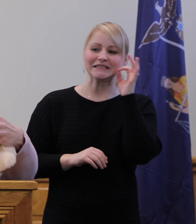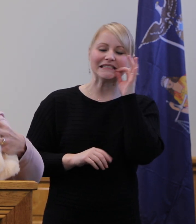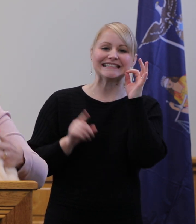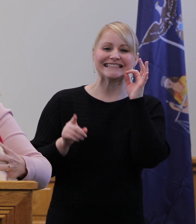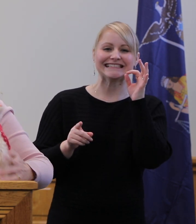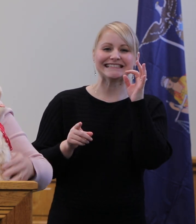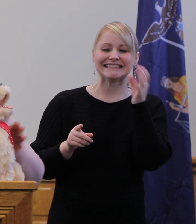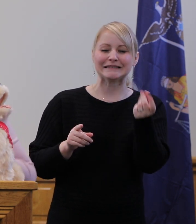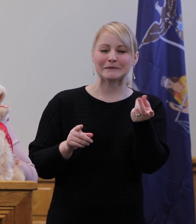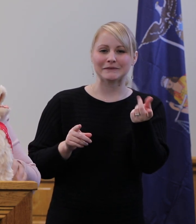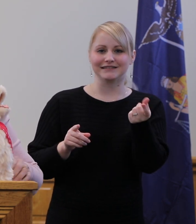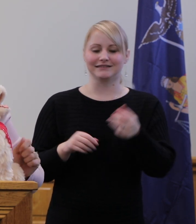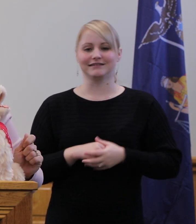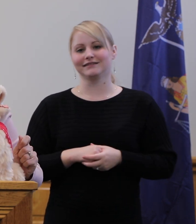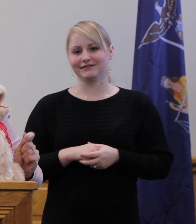and a puppy.